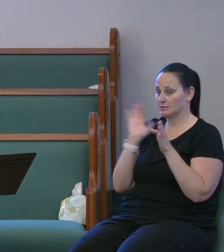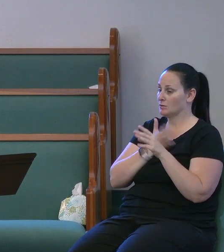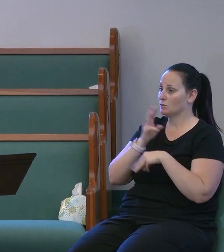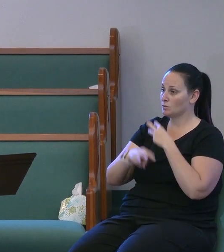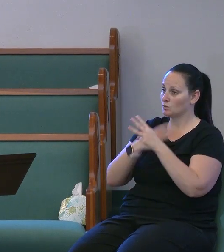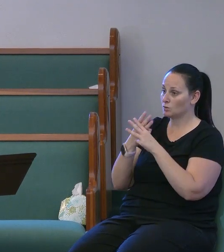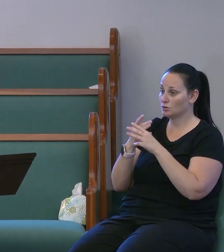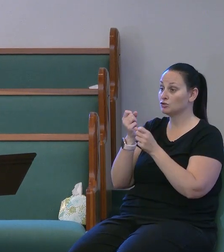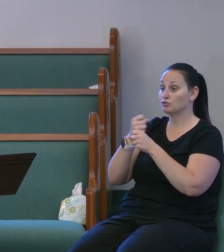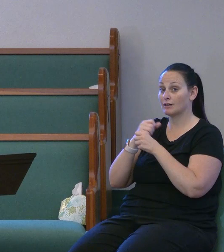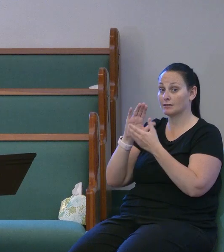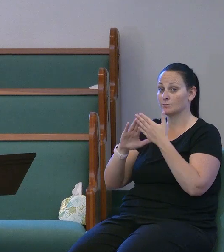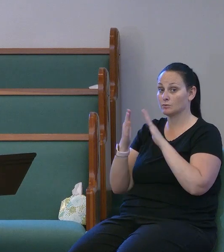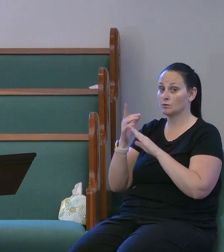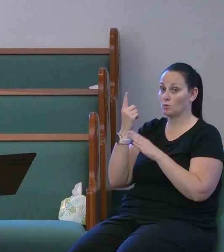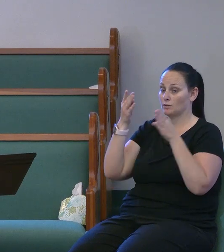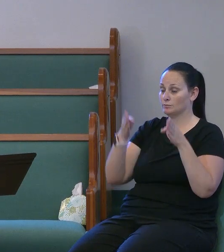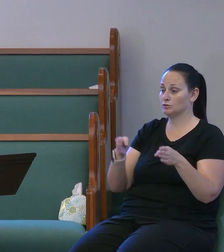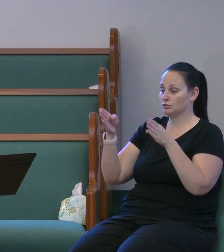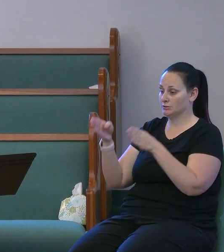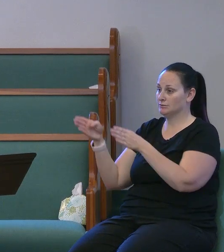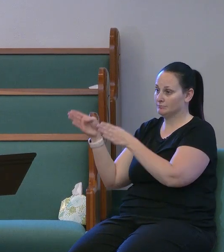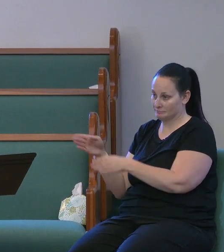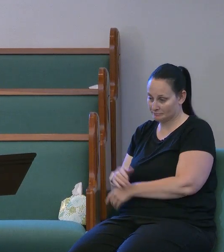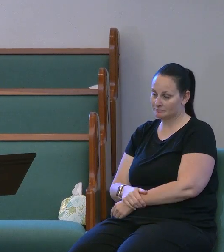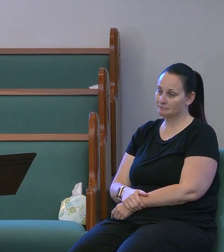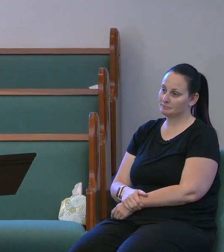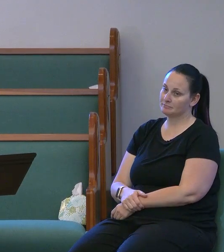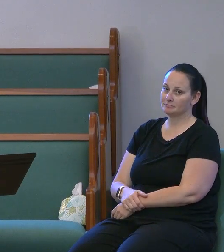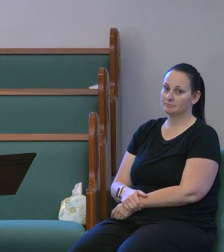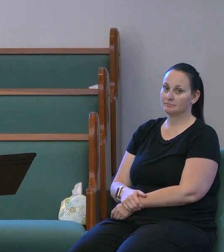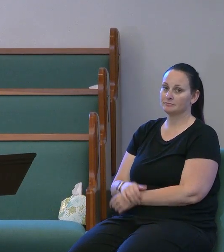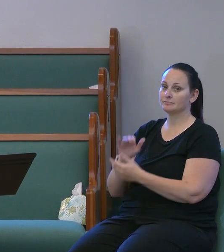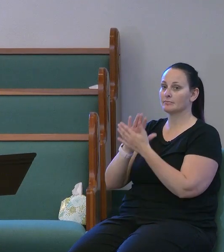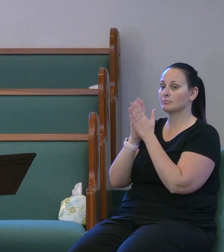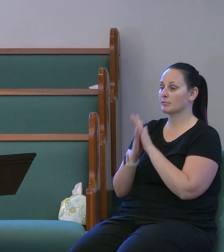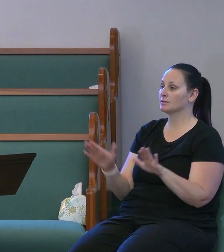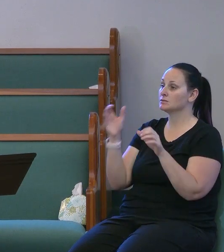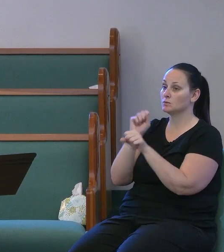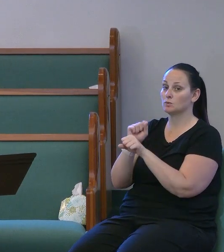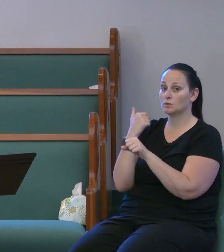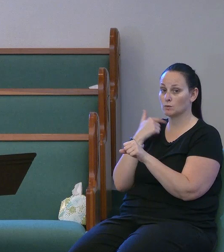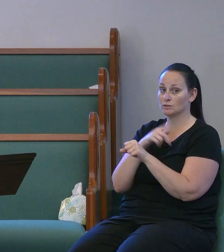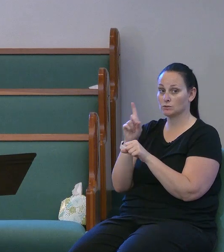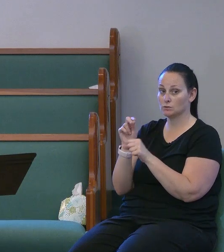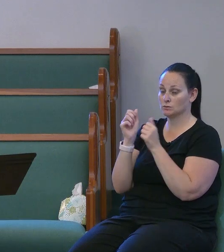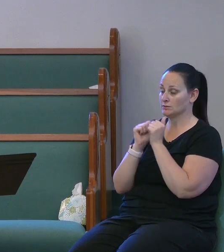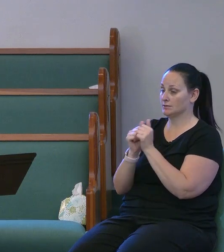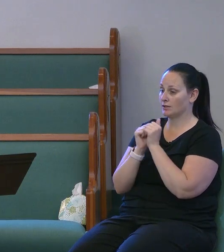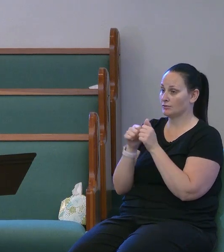create community one person at a time. Bless the work that we do together in this